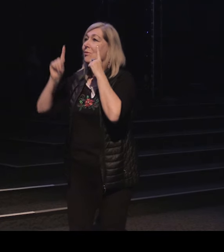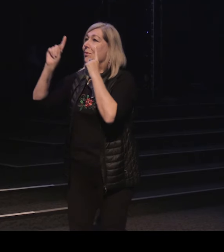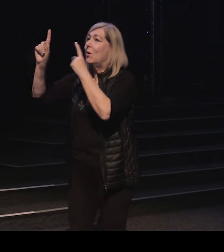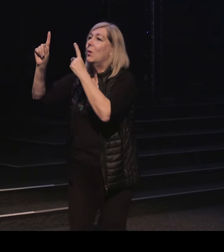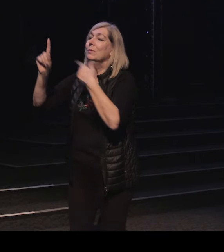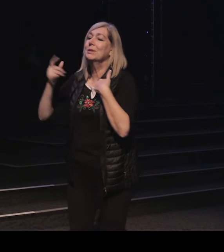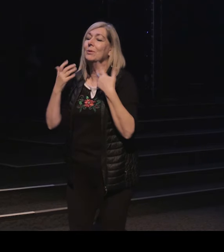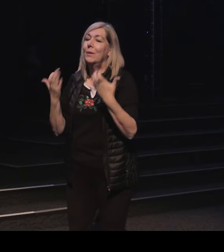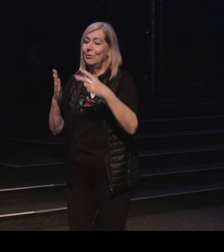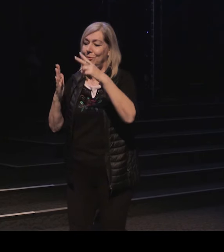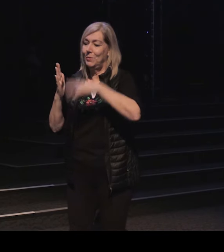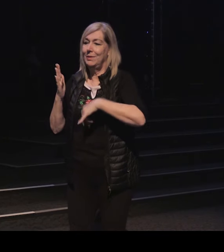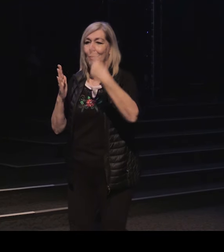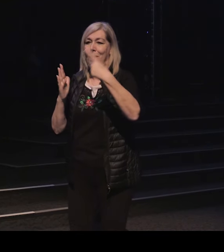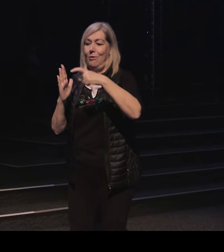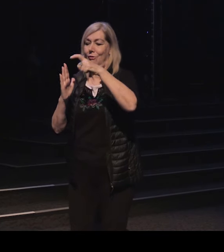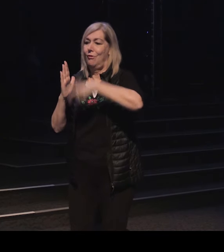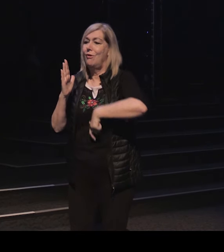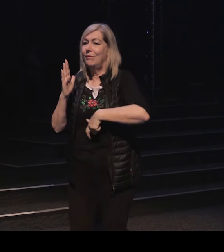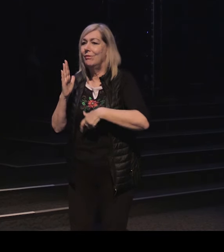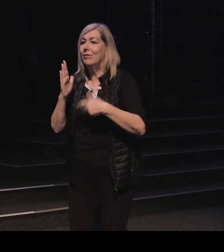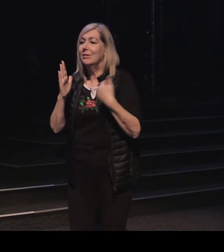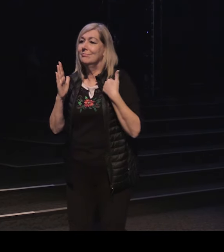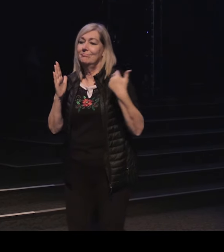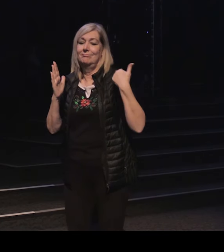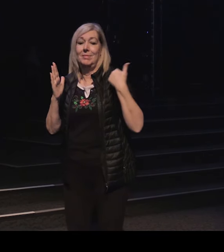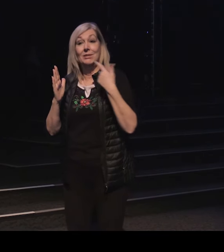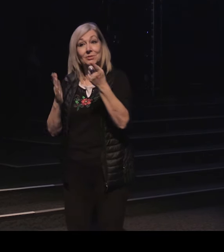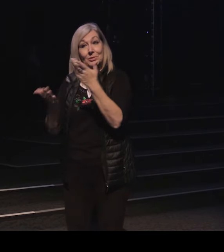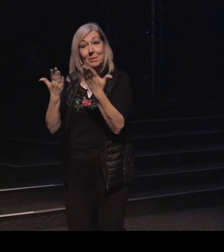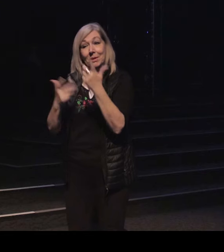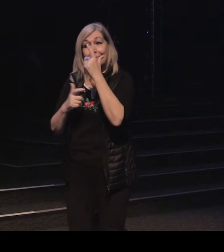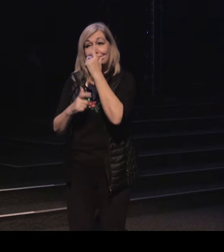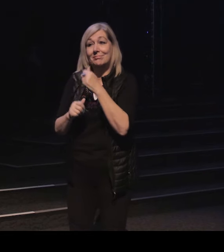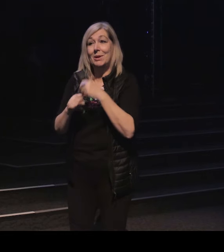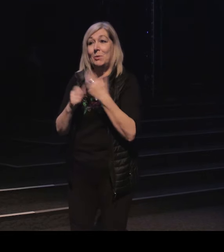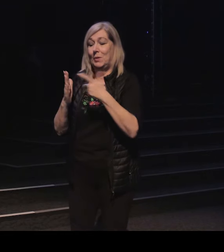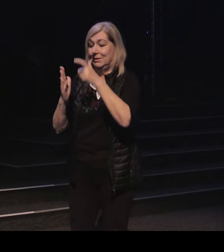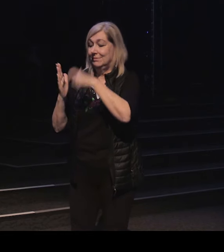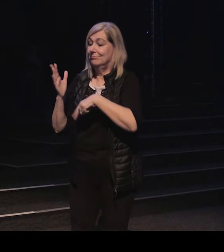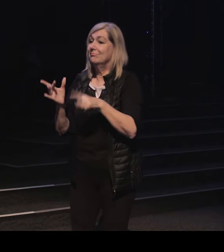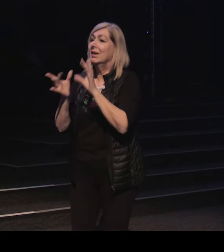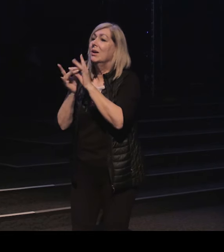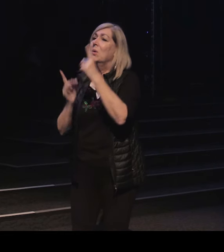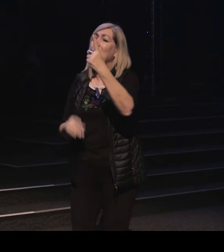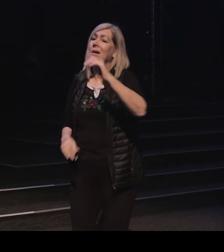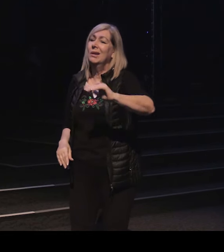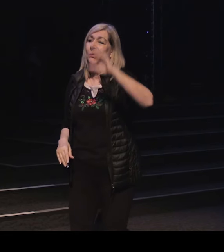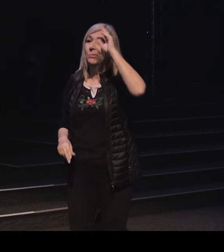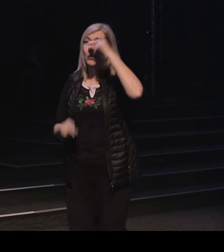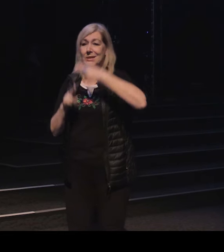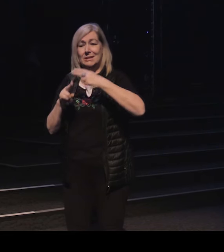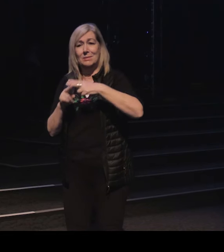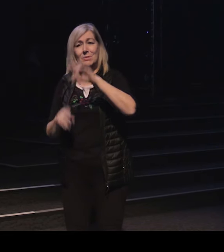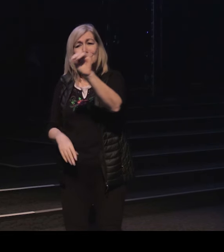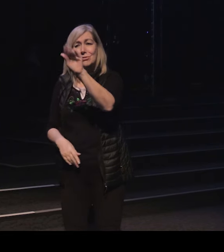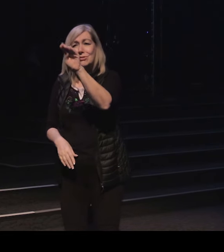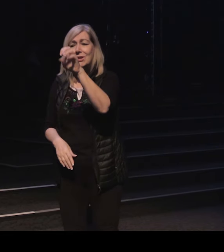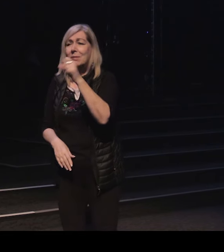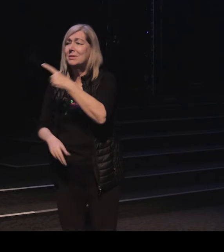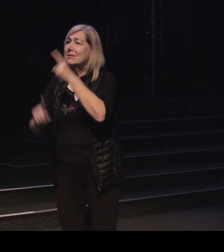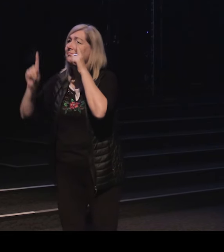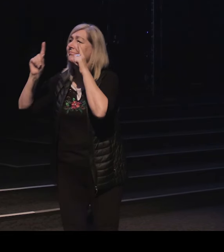you that article. I think you'll find this interesting. A young boy by the name of James had a desire to be the